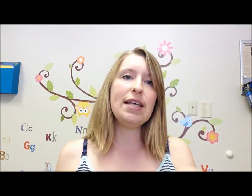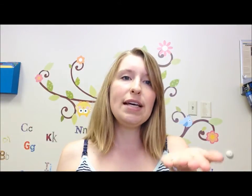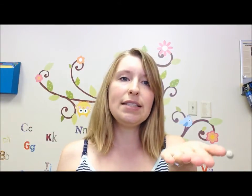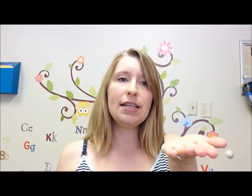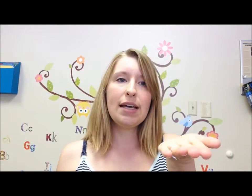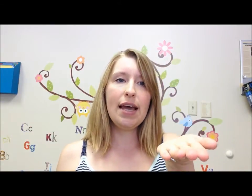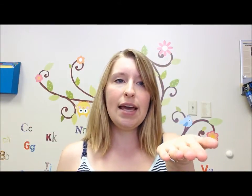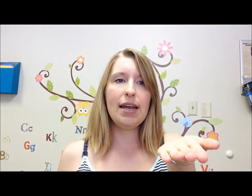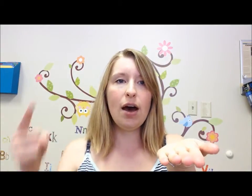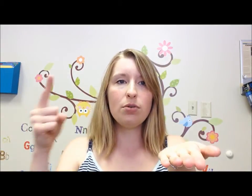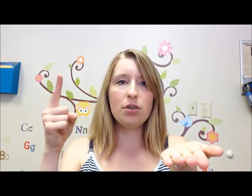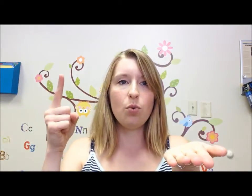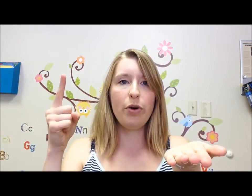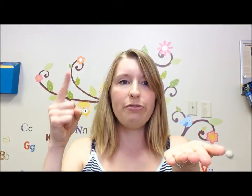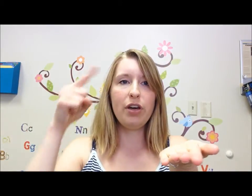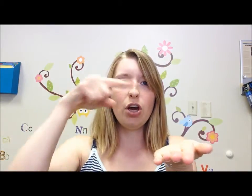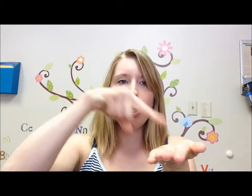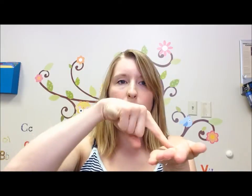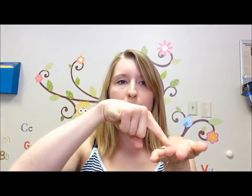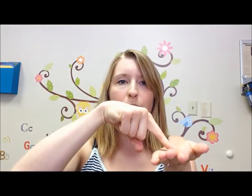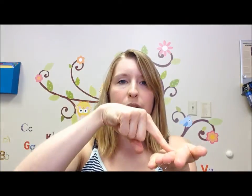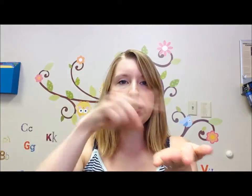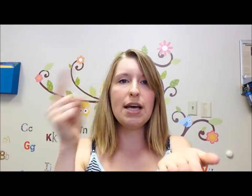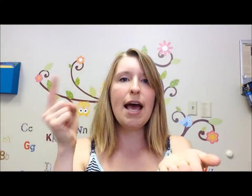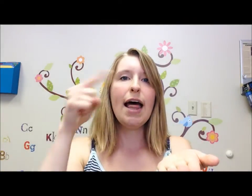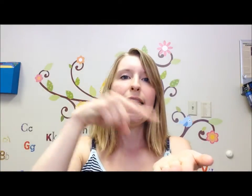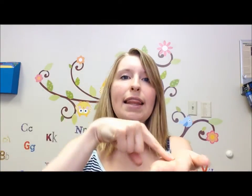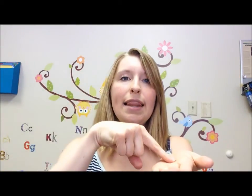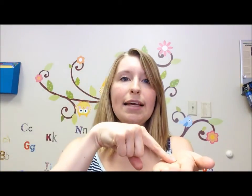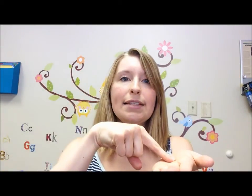this. Hand out, one finger and point. This.